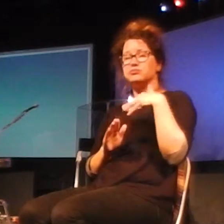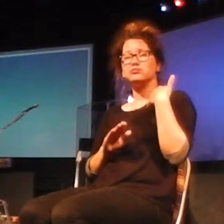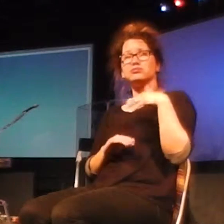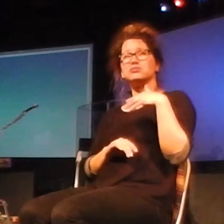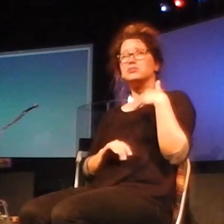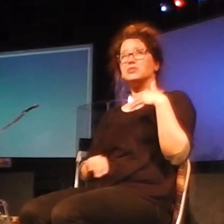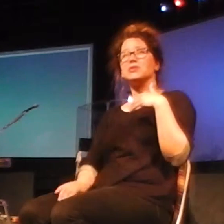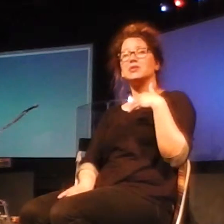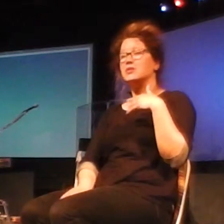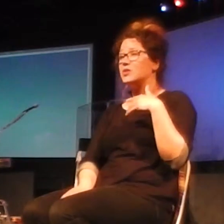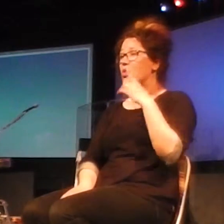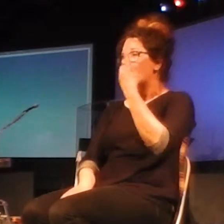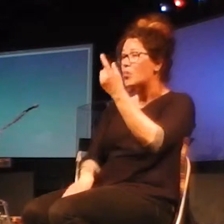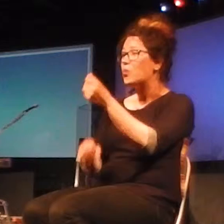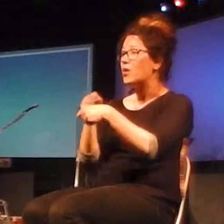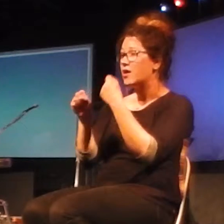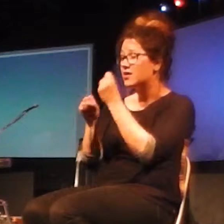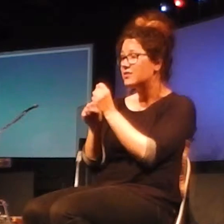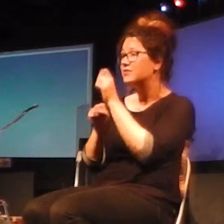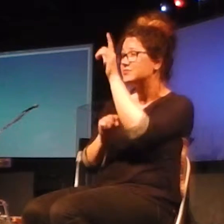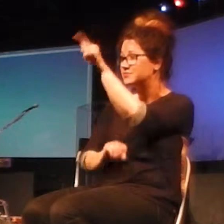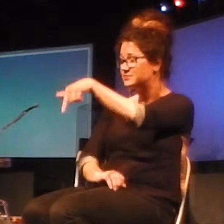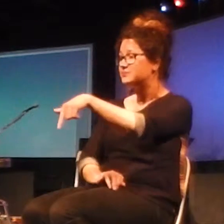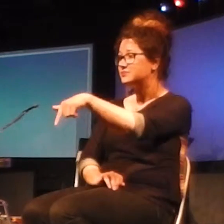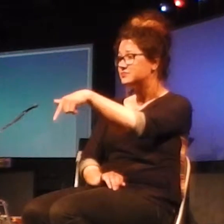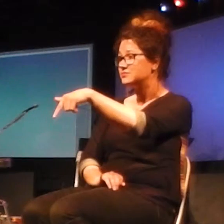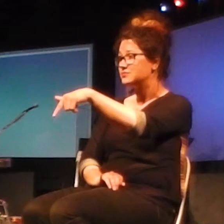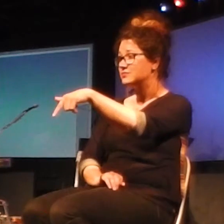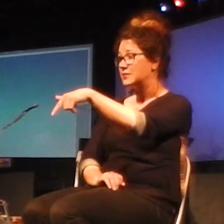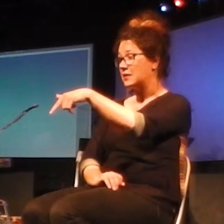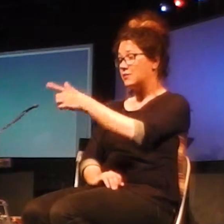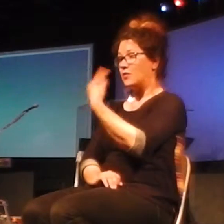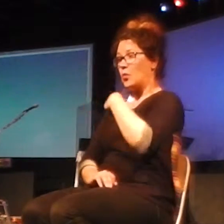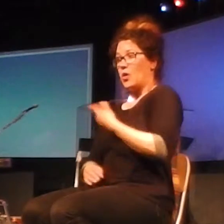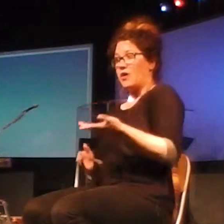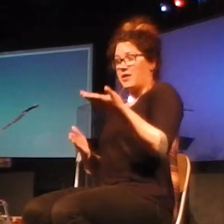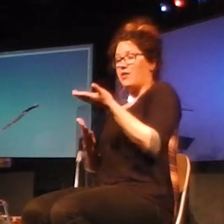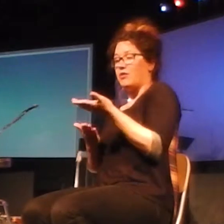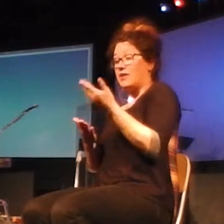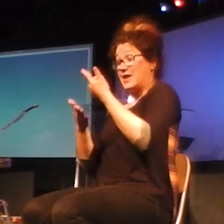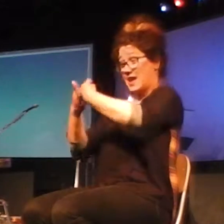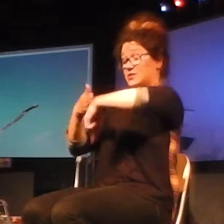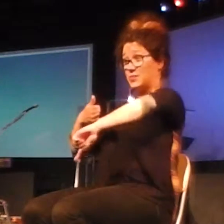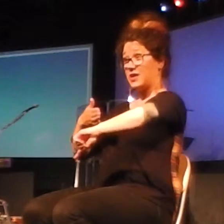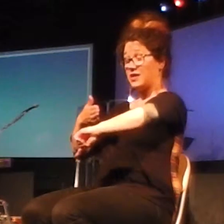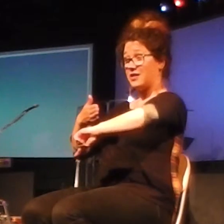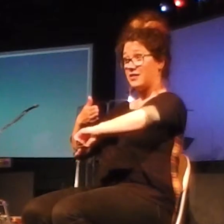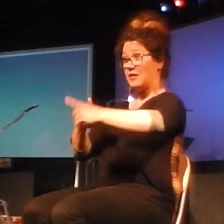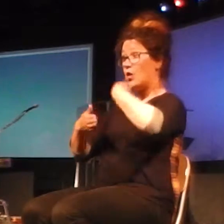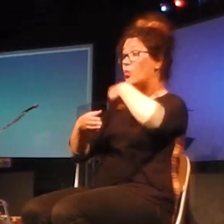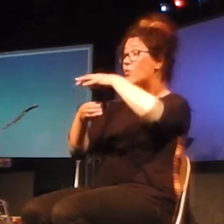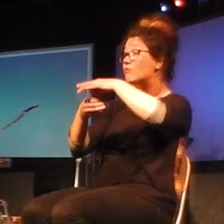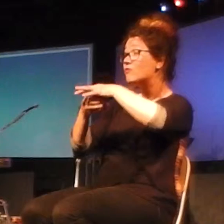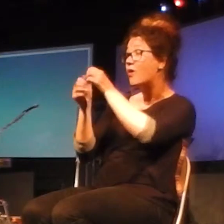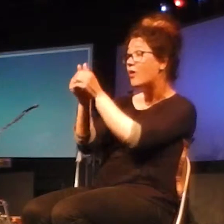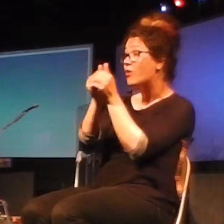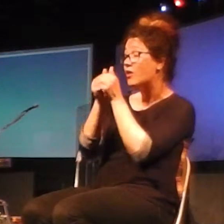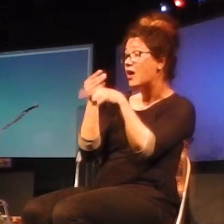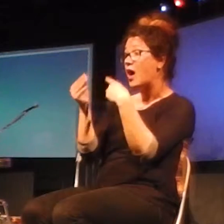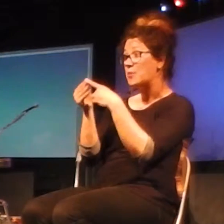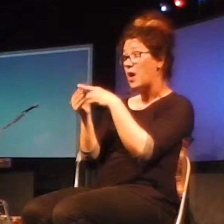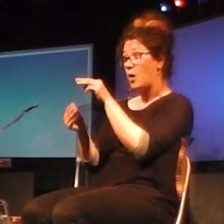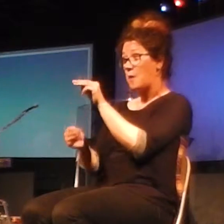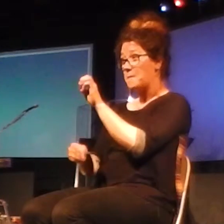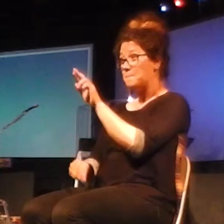fact that 1 year later, we are standing here, and next week, we're going to vote as a church on a